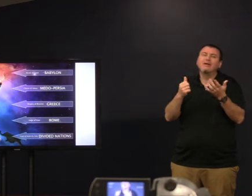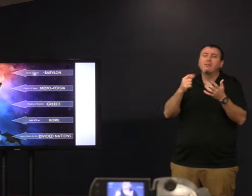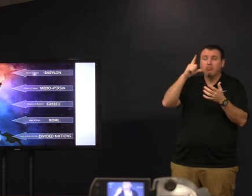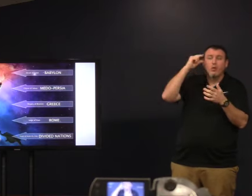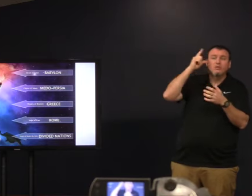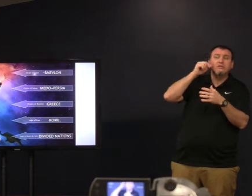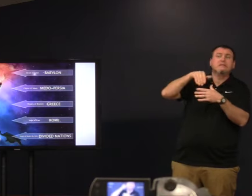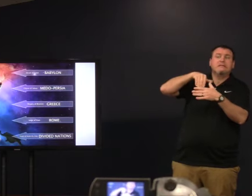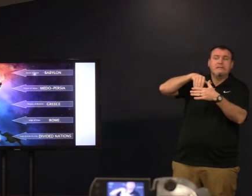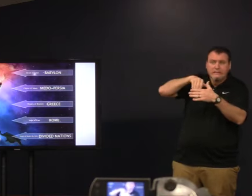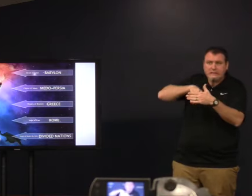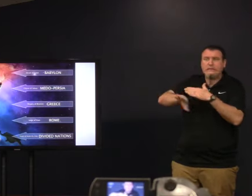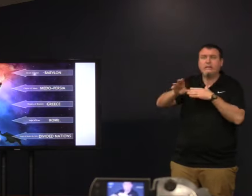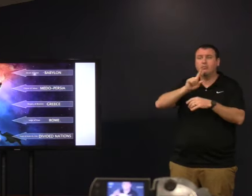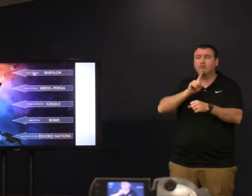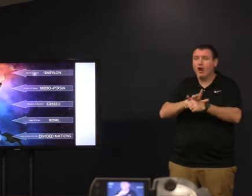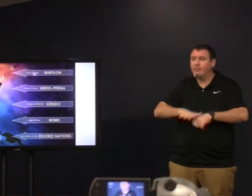Moses really didn't.